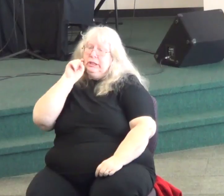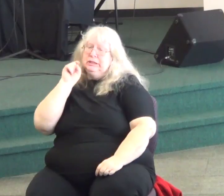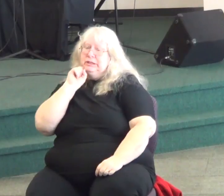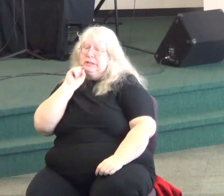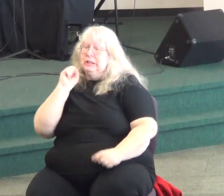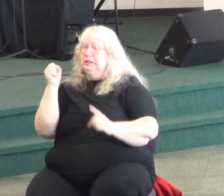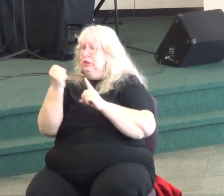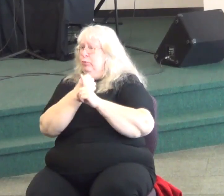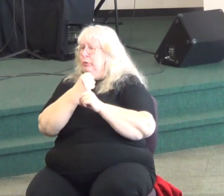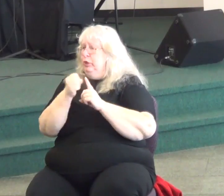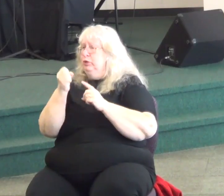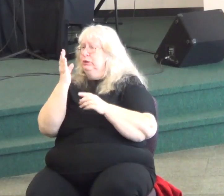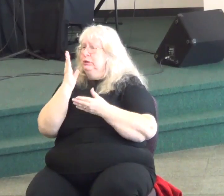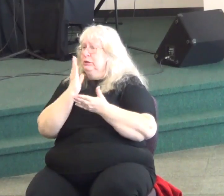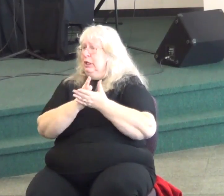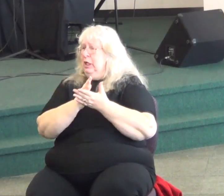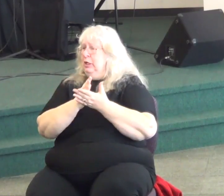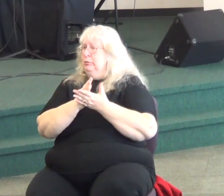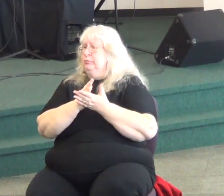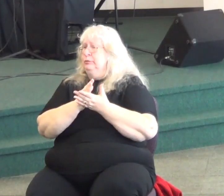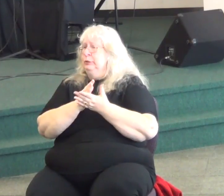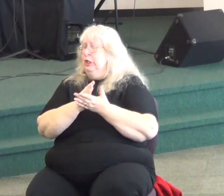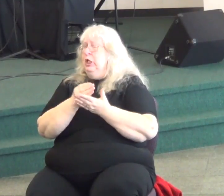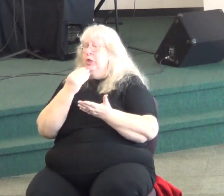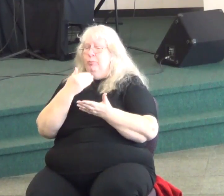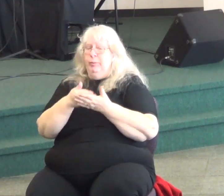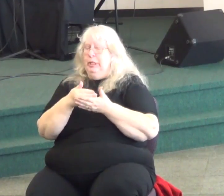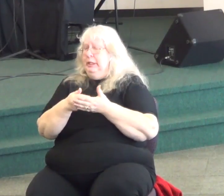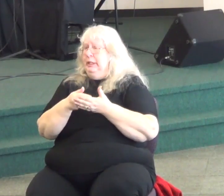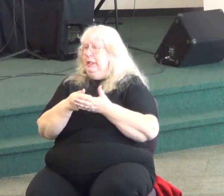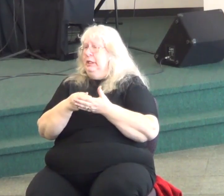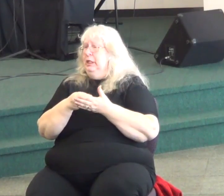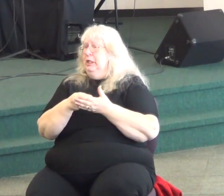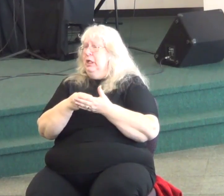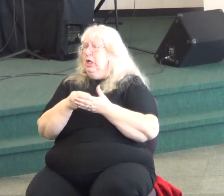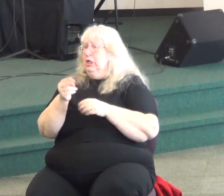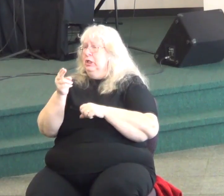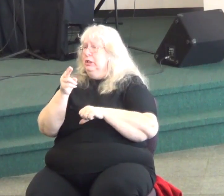our national debt curbed. We need teachers carrying guns.